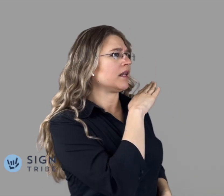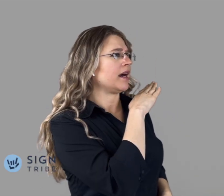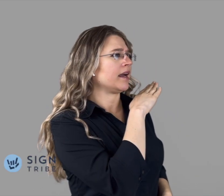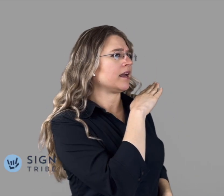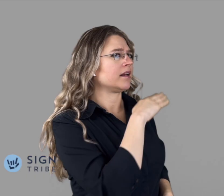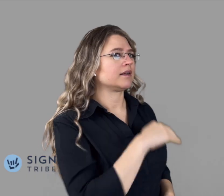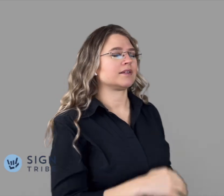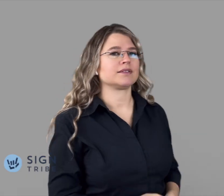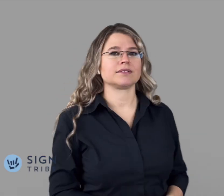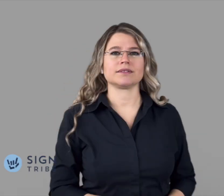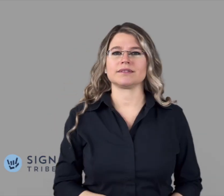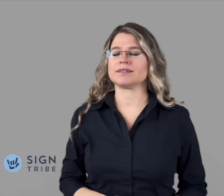Lie.